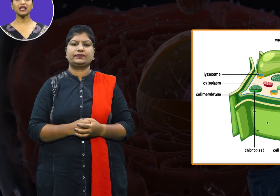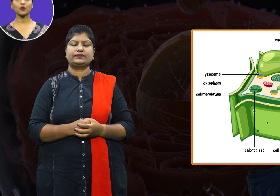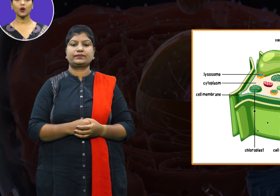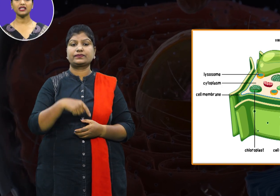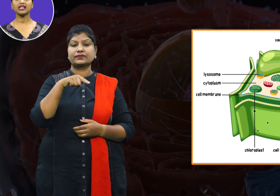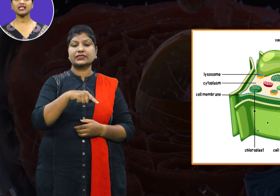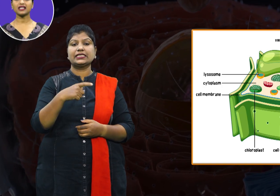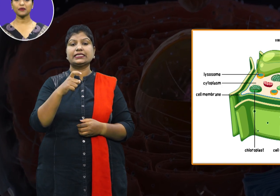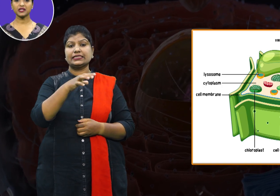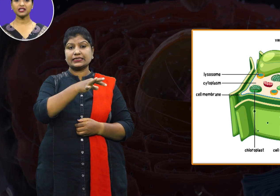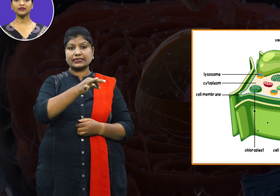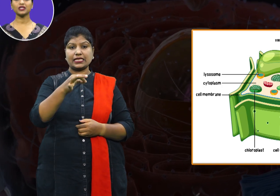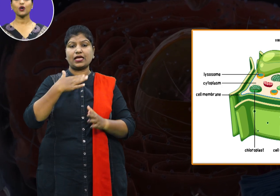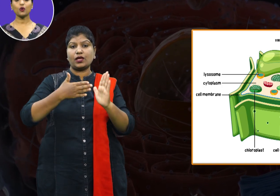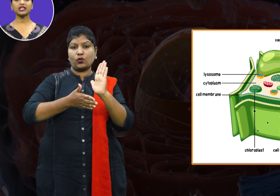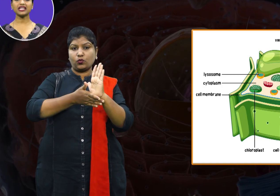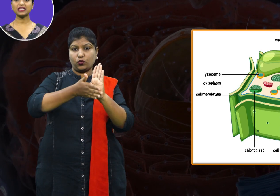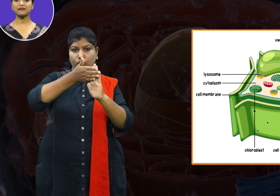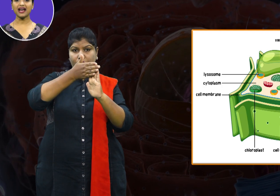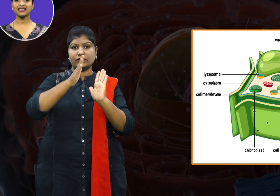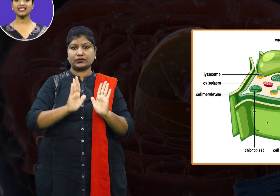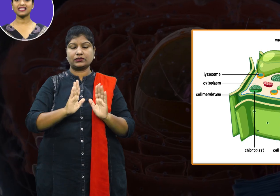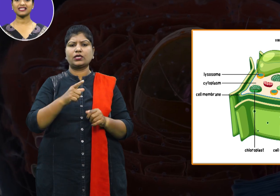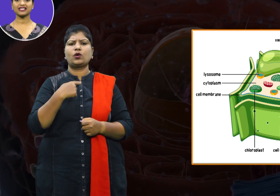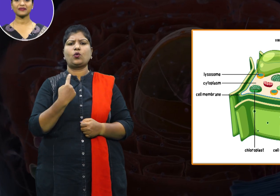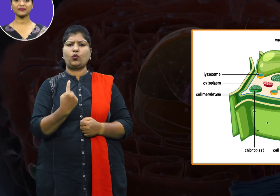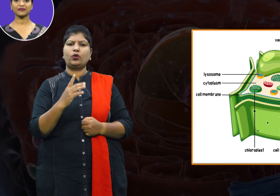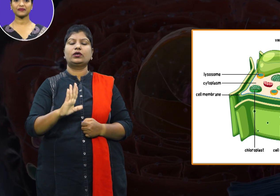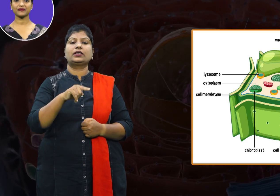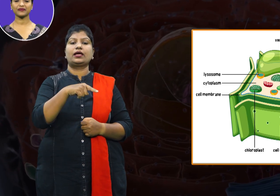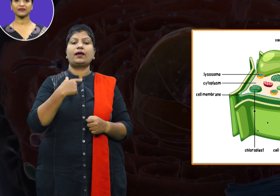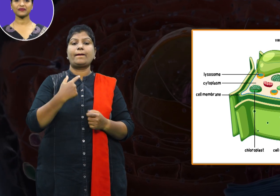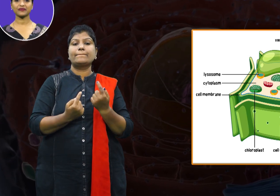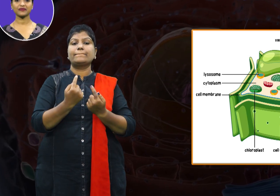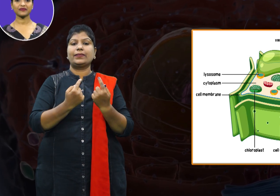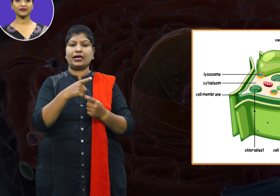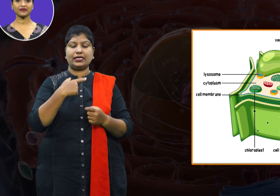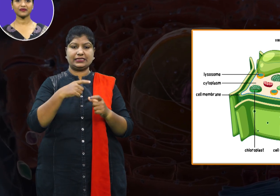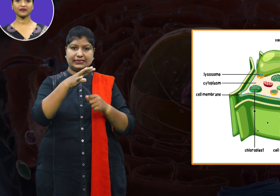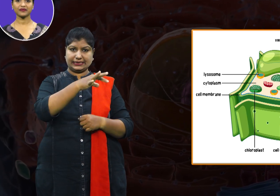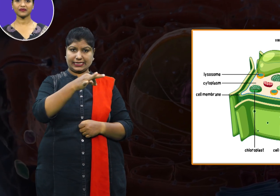The cell wall is observed only in plant cells.